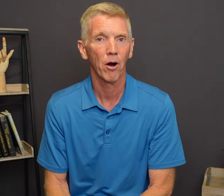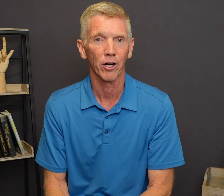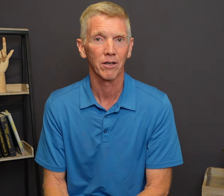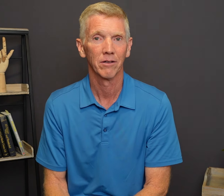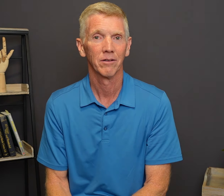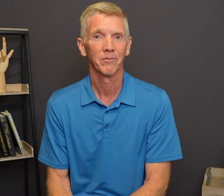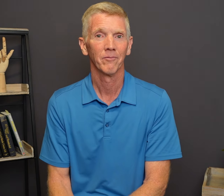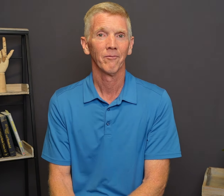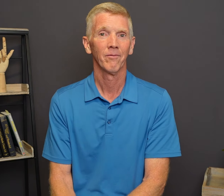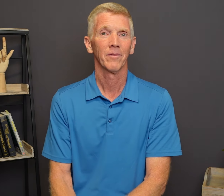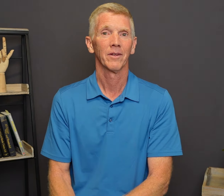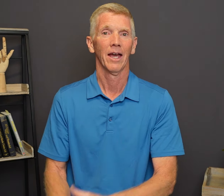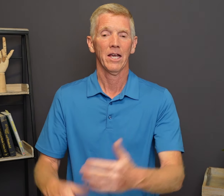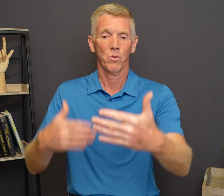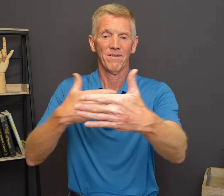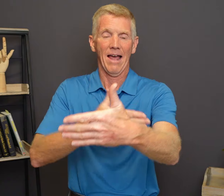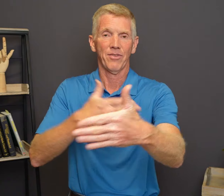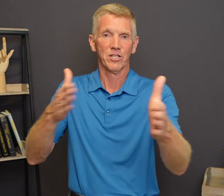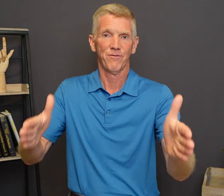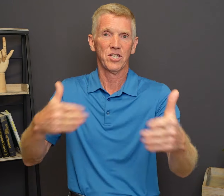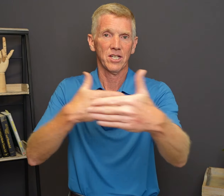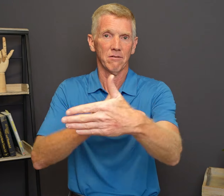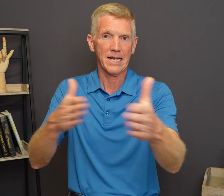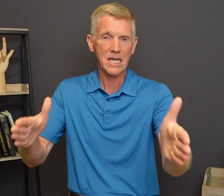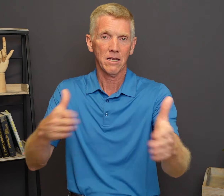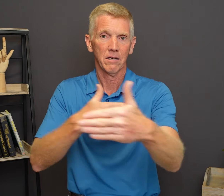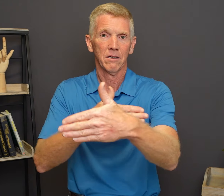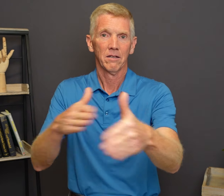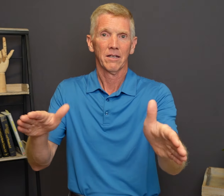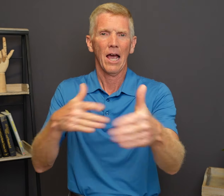park? Okay, we've got this facility. Okay.